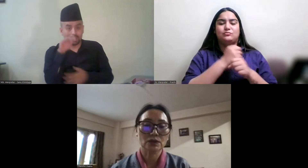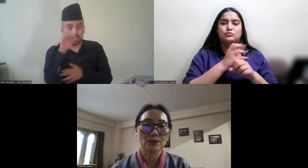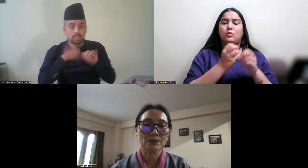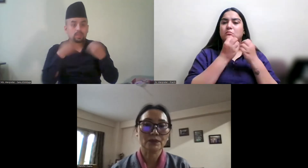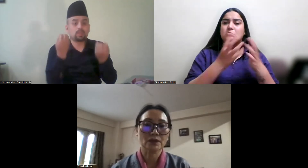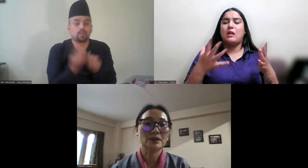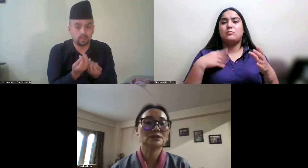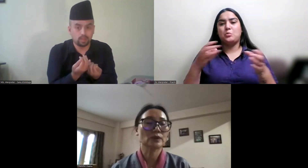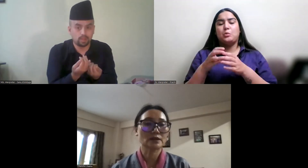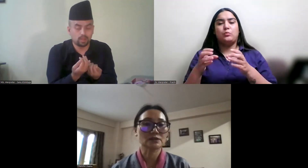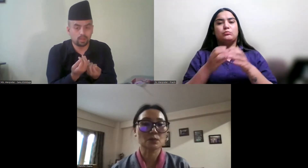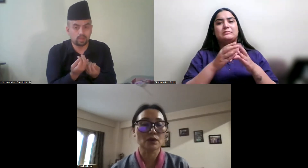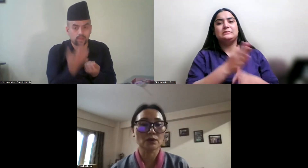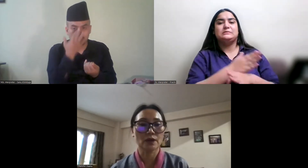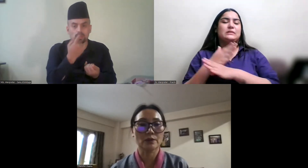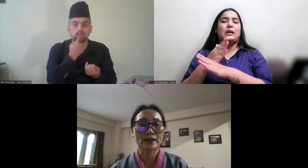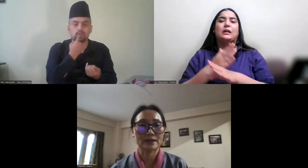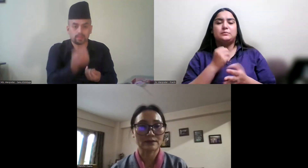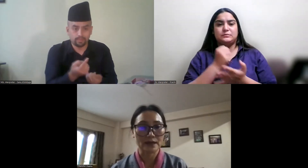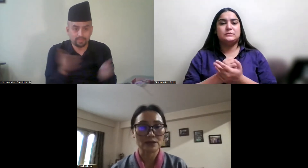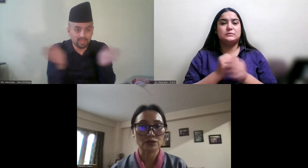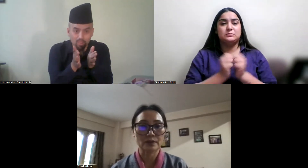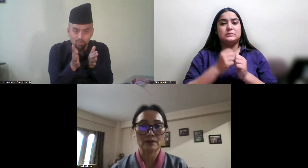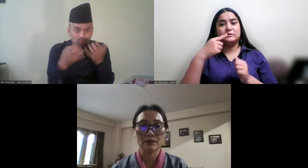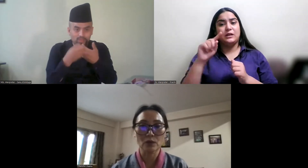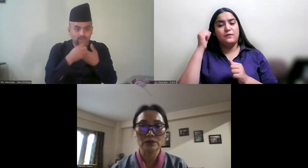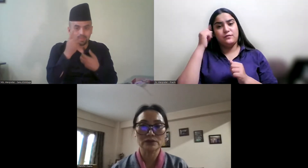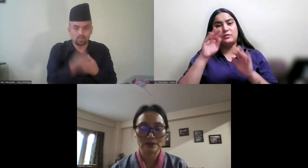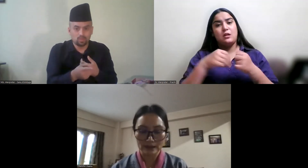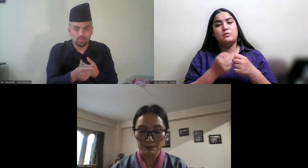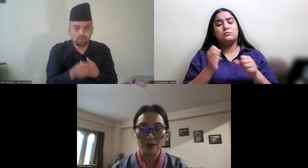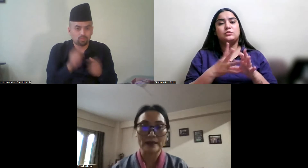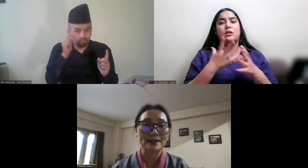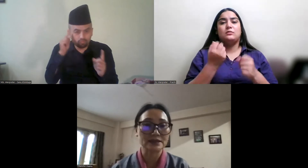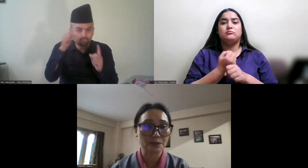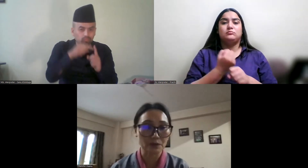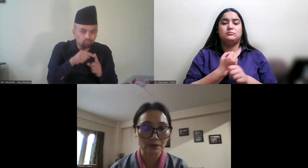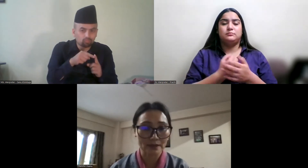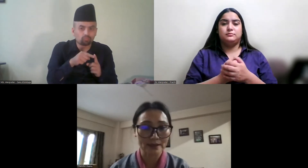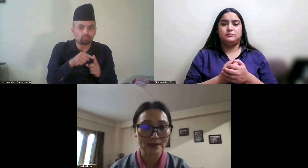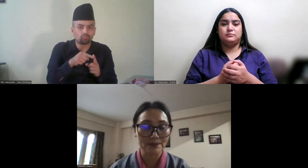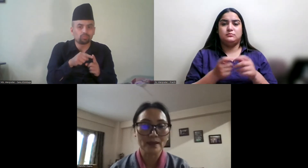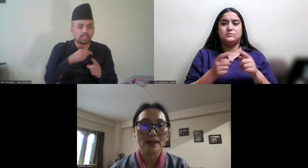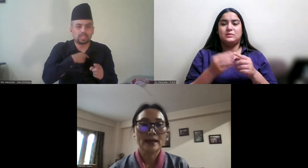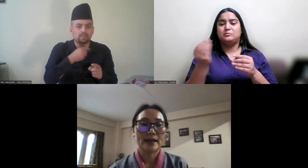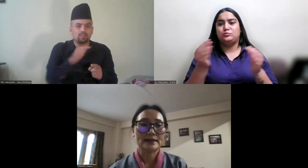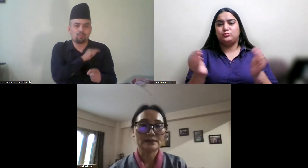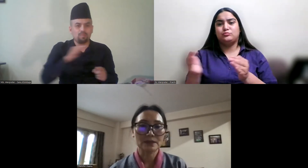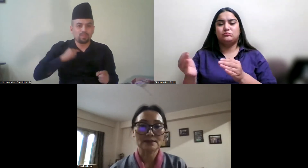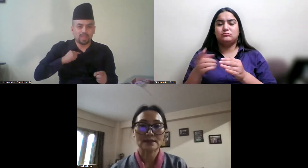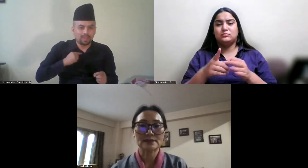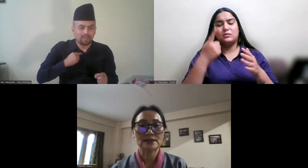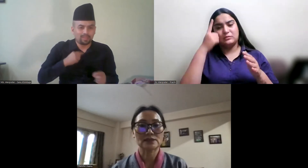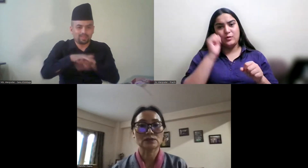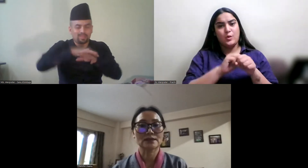CSOs, because we are small, we have the advantage of being focused, nimble, and less bureaucratic. And this